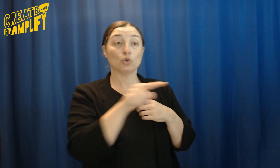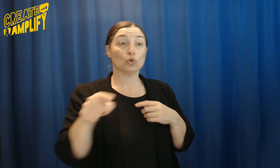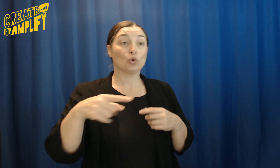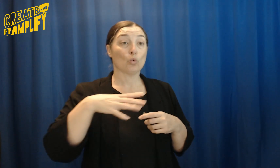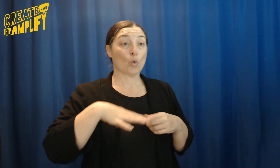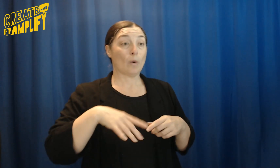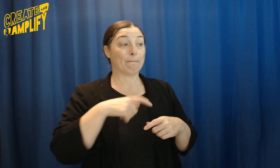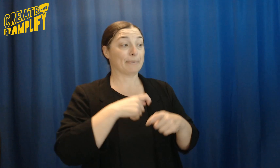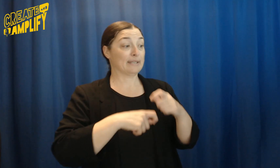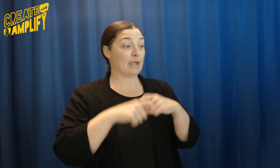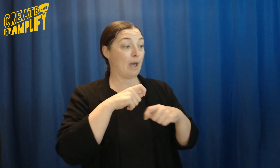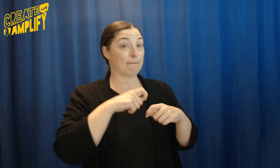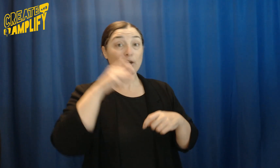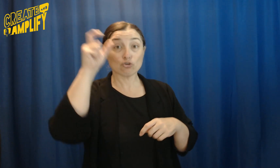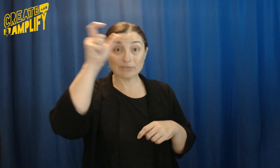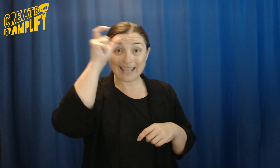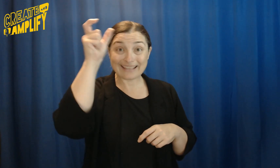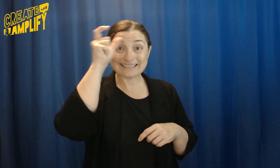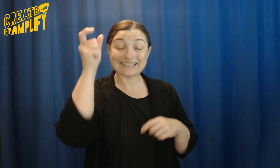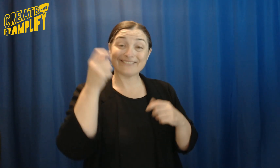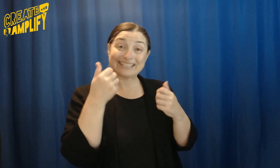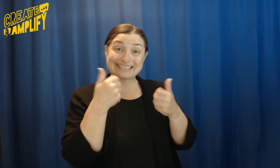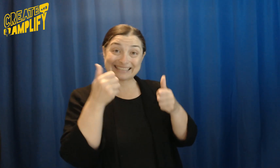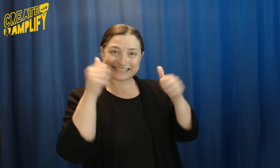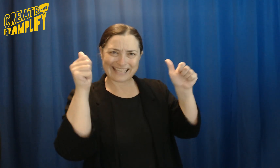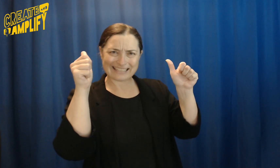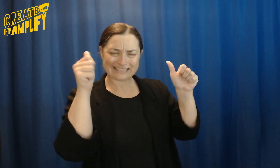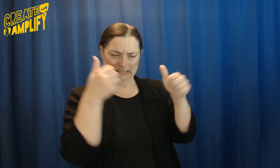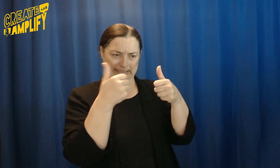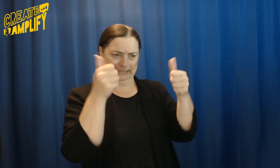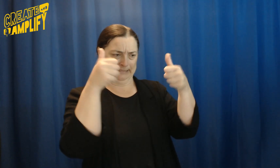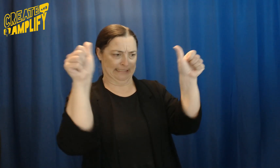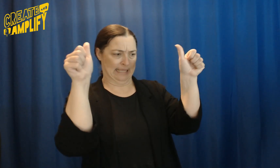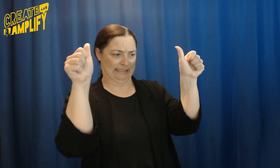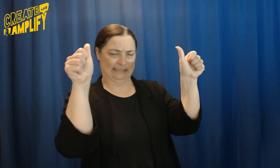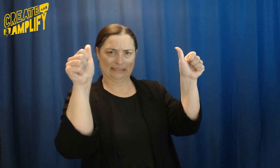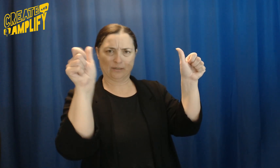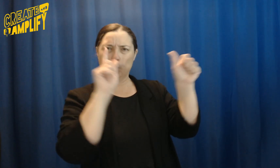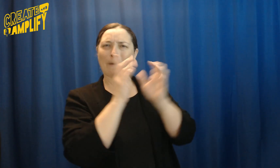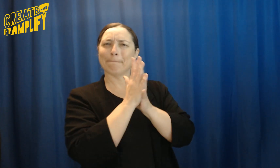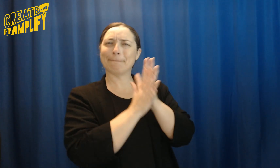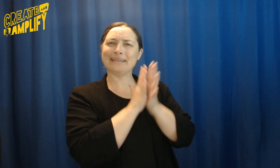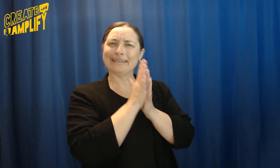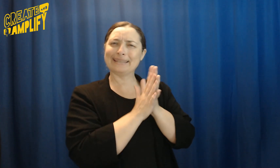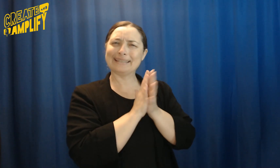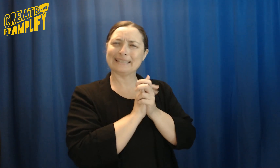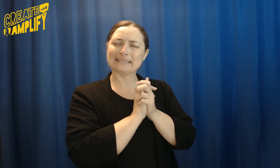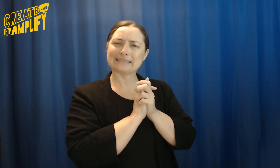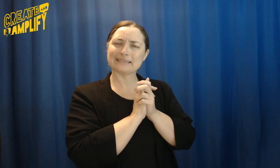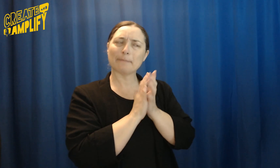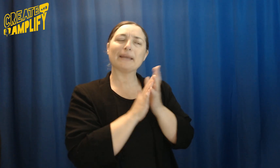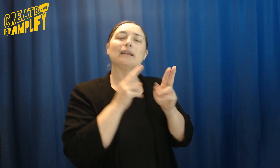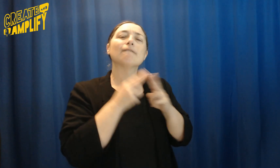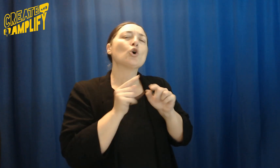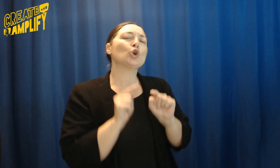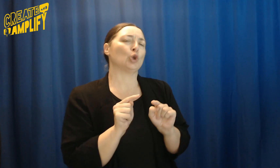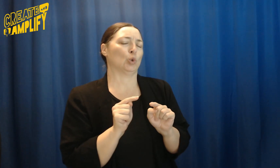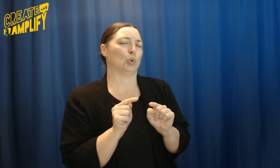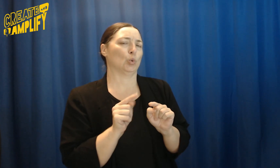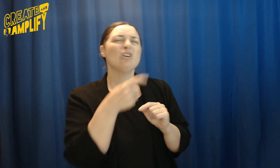a creative success, is to think about what that word means to you. It's not what it means to other people. What does it mean to you? How